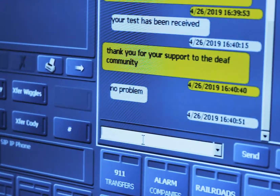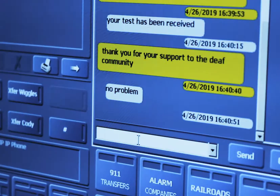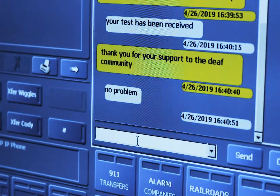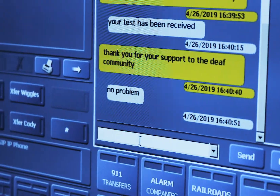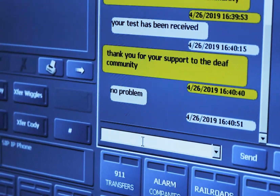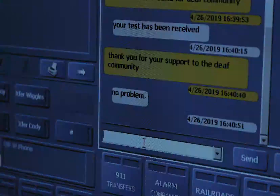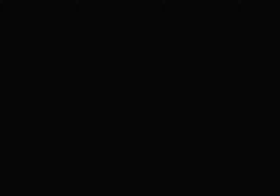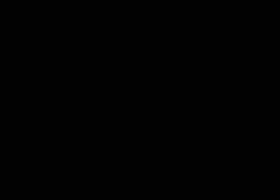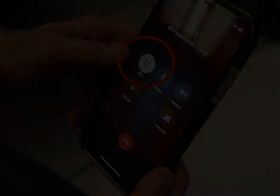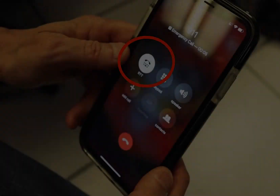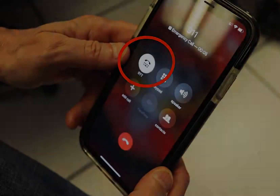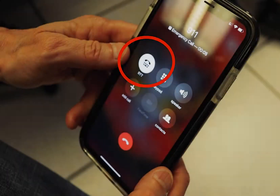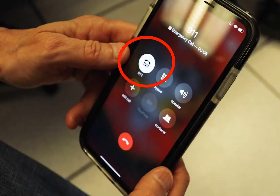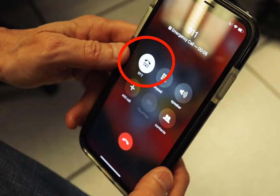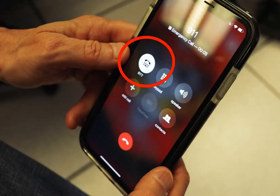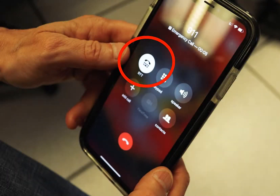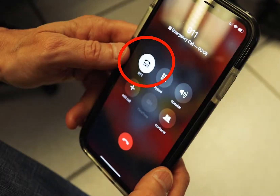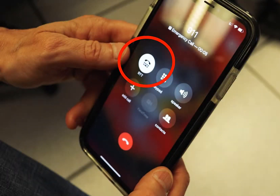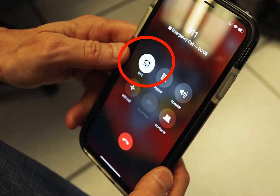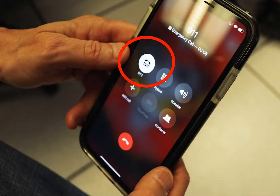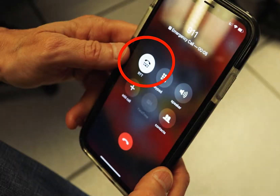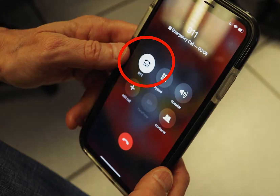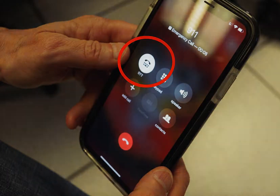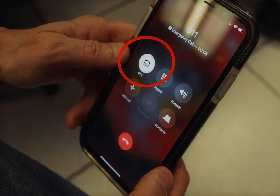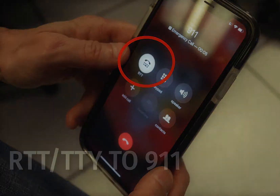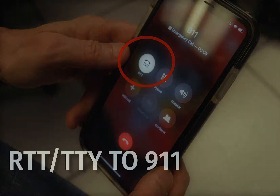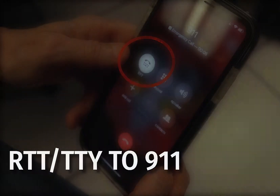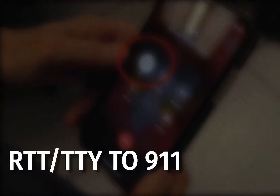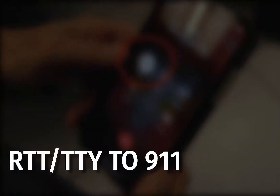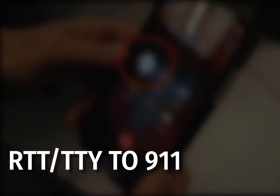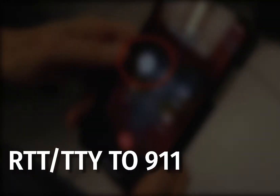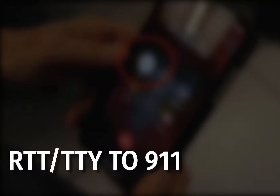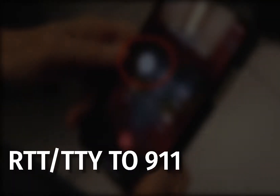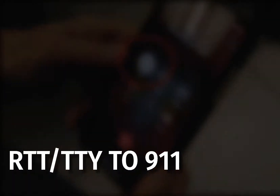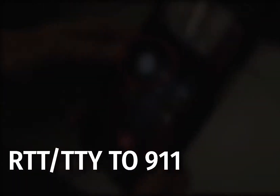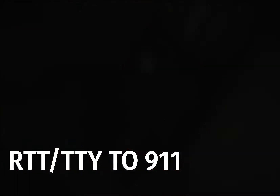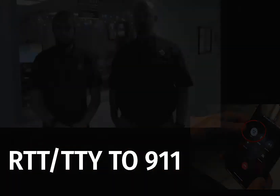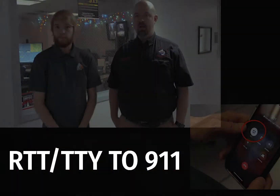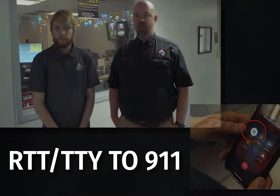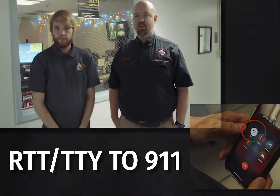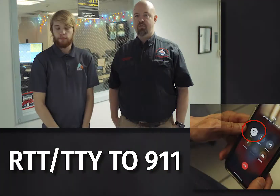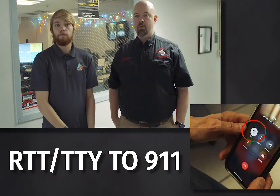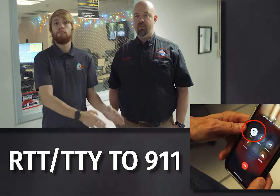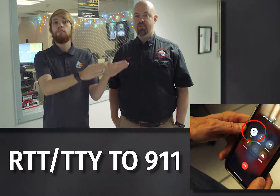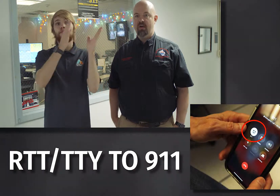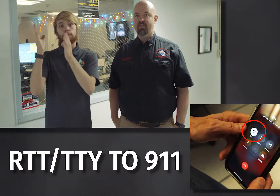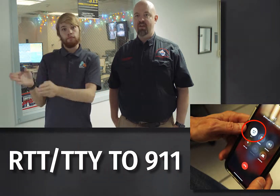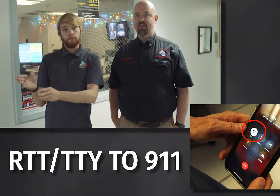The next way, which is more preferred to contact 911, is through the soft